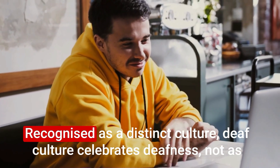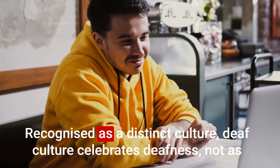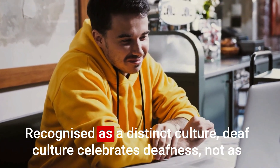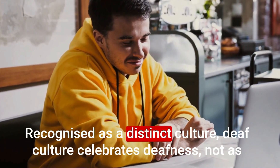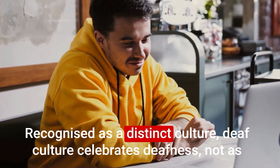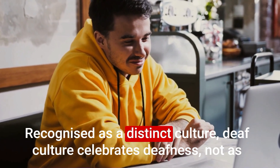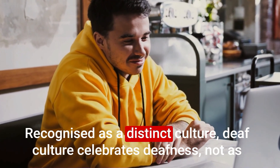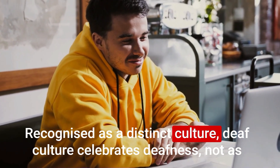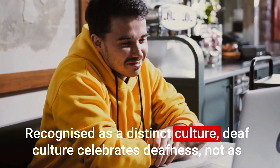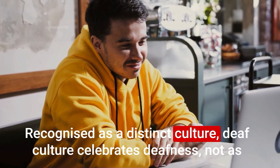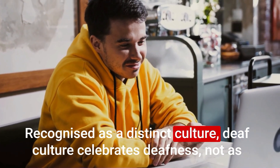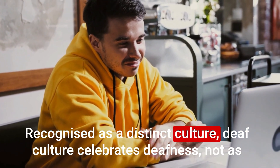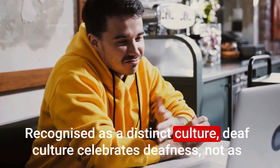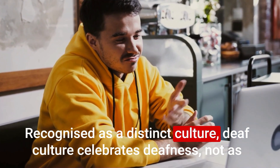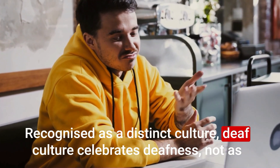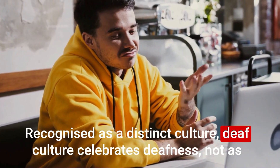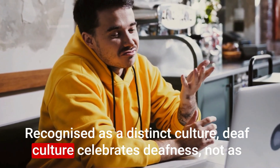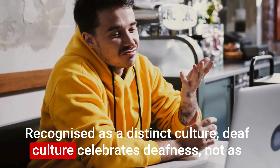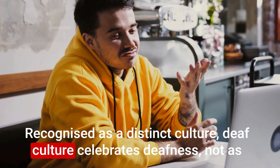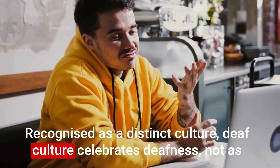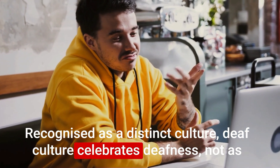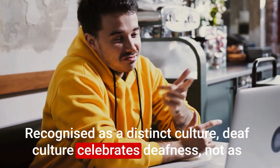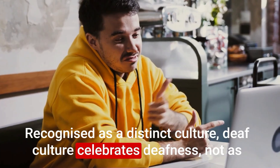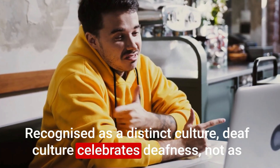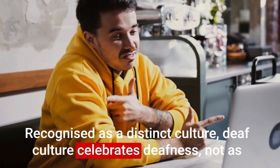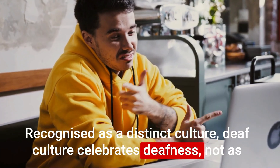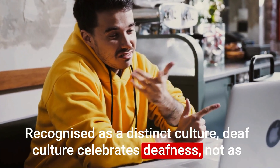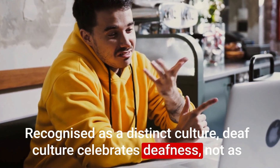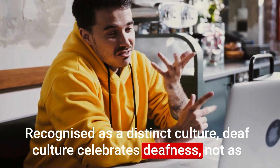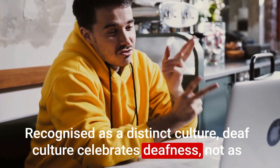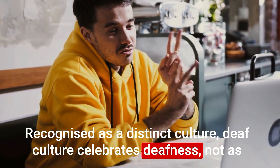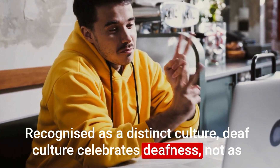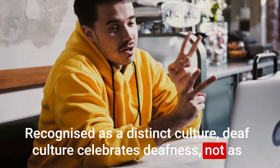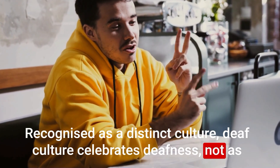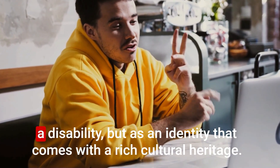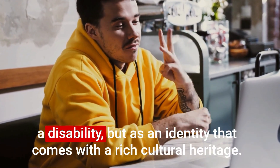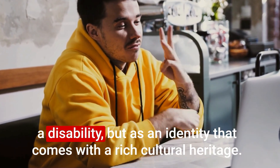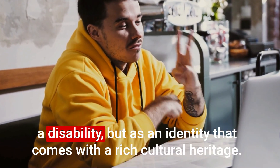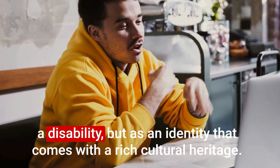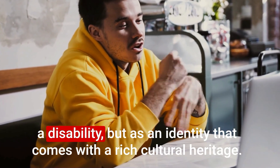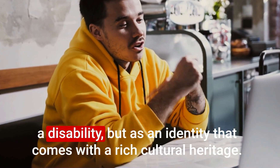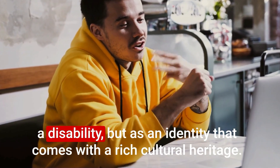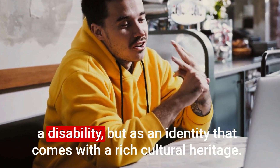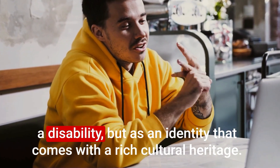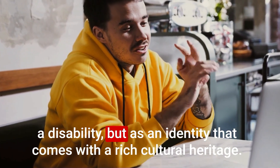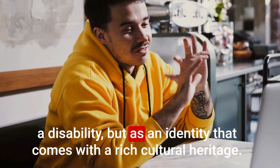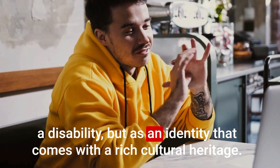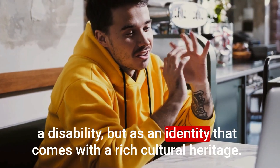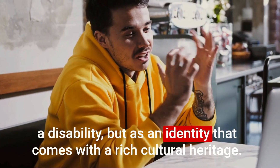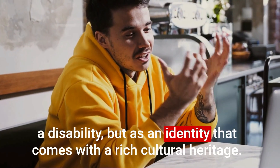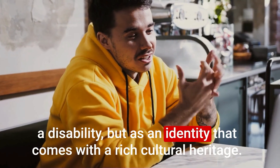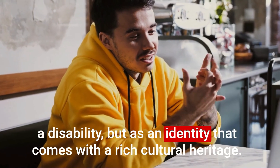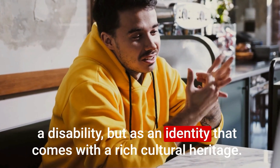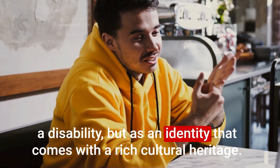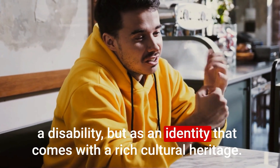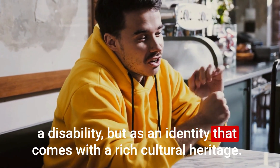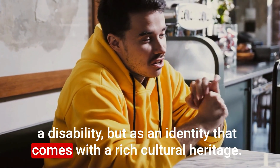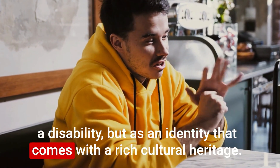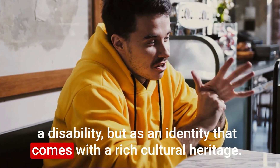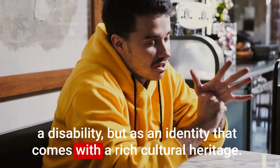as a distinct culture, deaf culture celebrates deafness not as a disability, but as an identity that comes with a